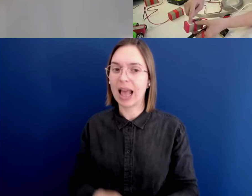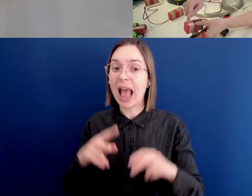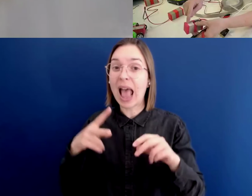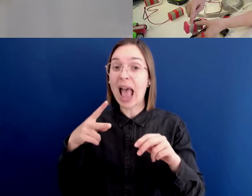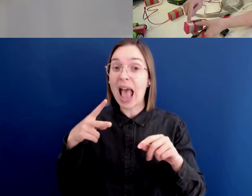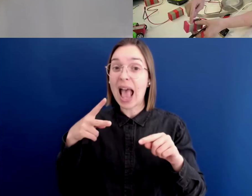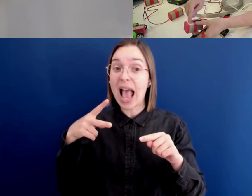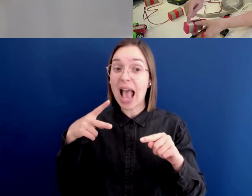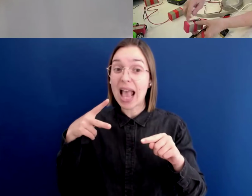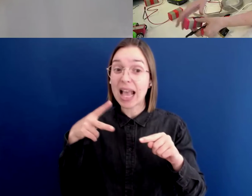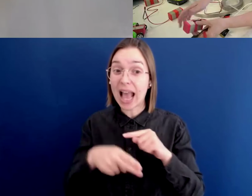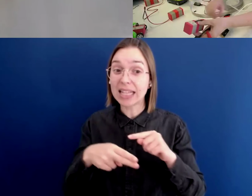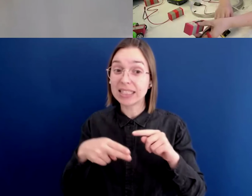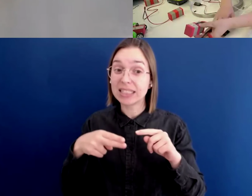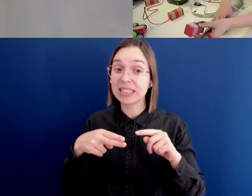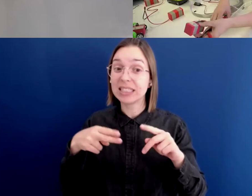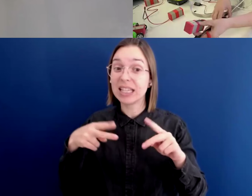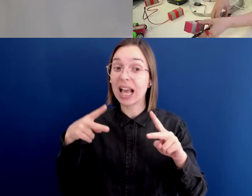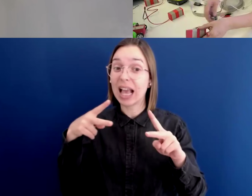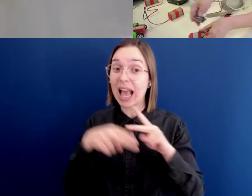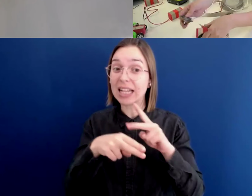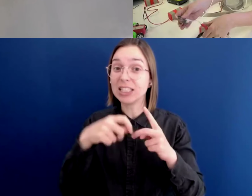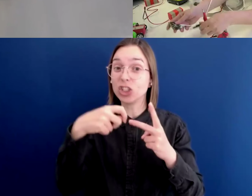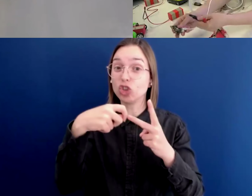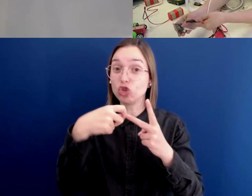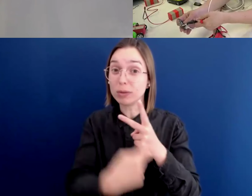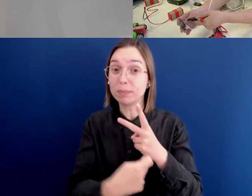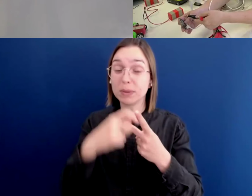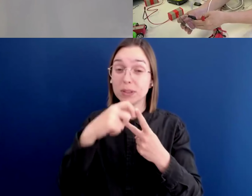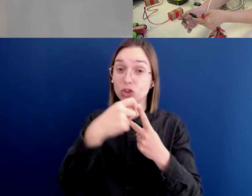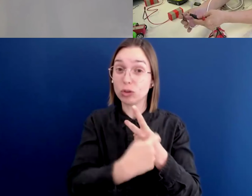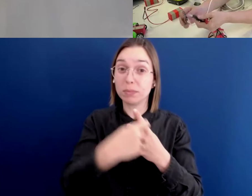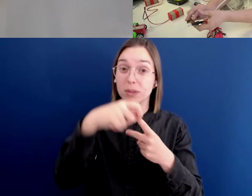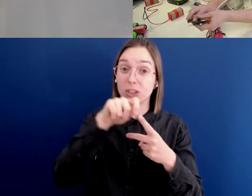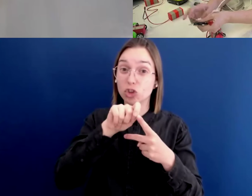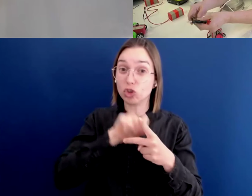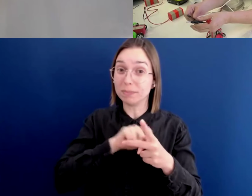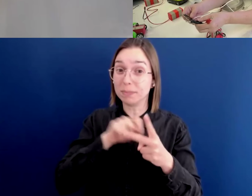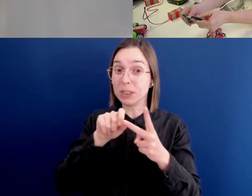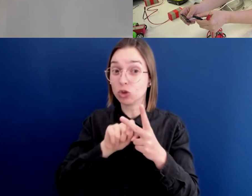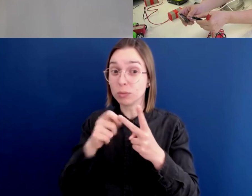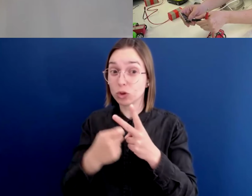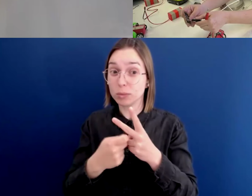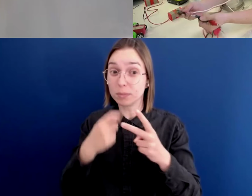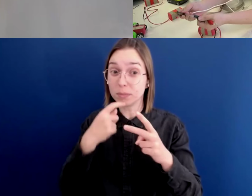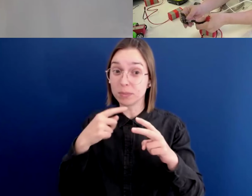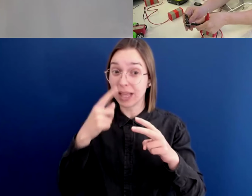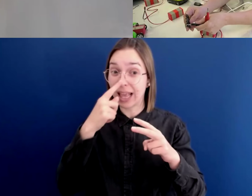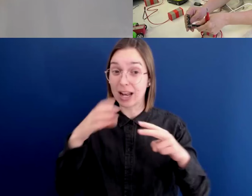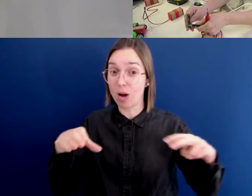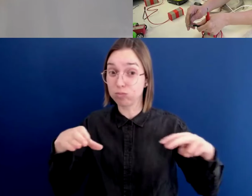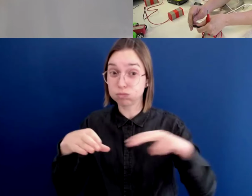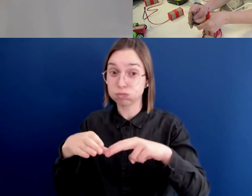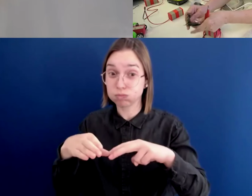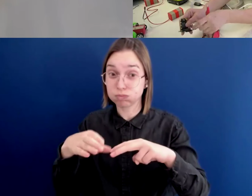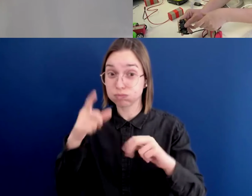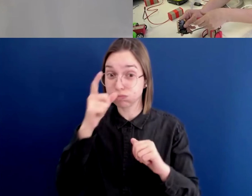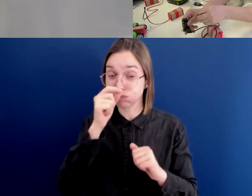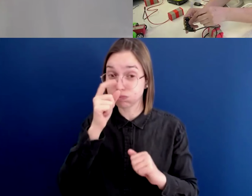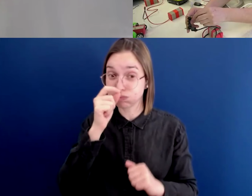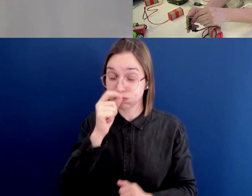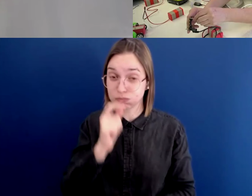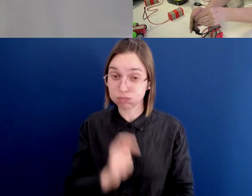ends and pop it underneath, and then we can actually attach these, just plug straight in because they're a 4mm